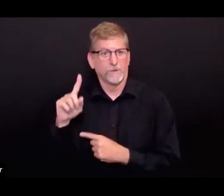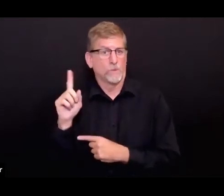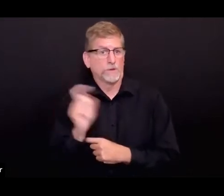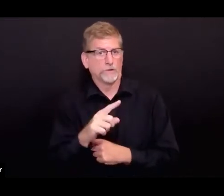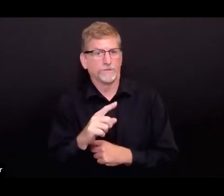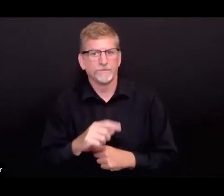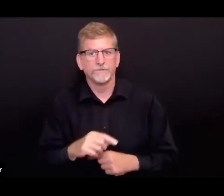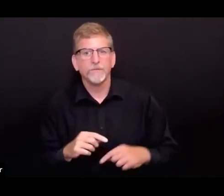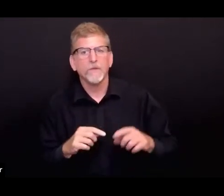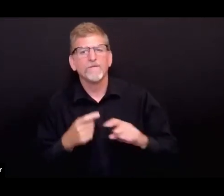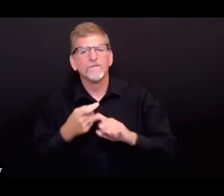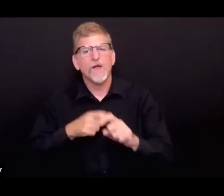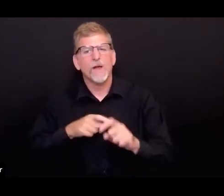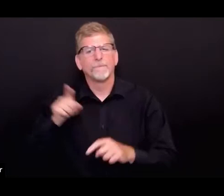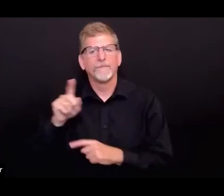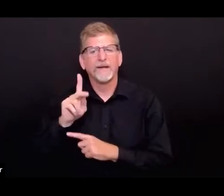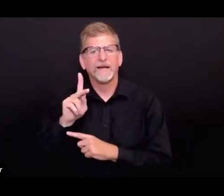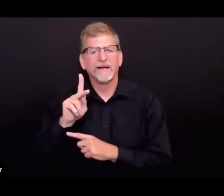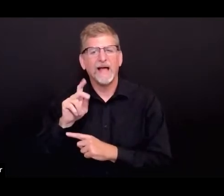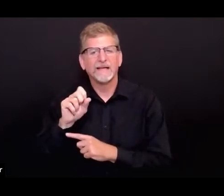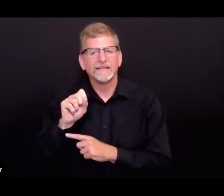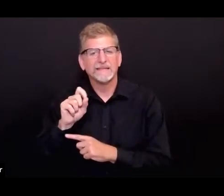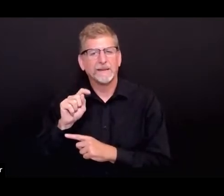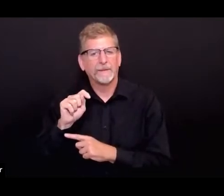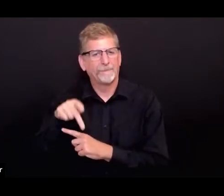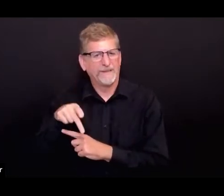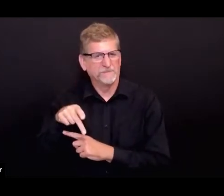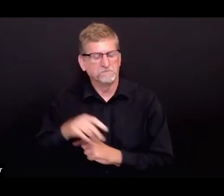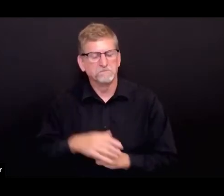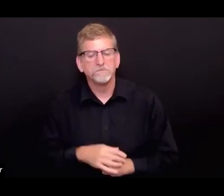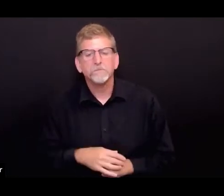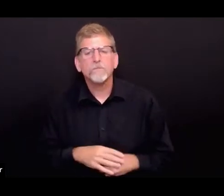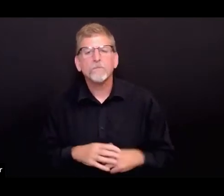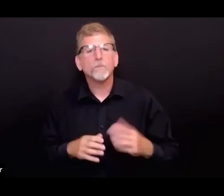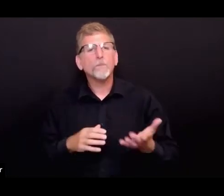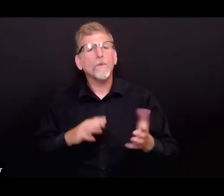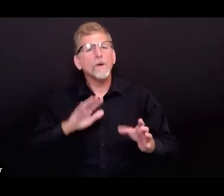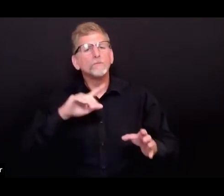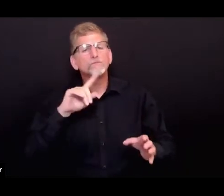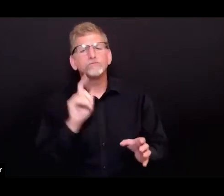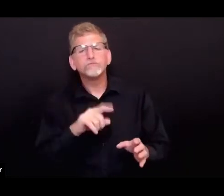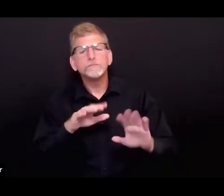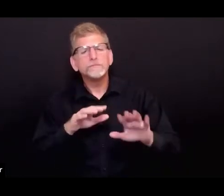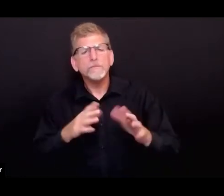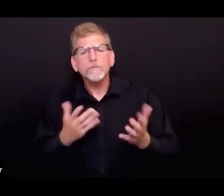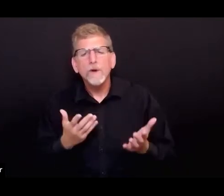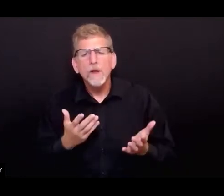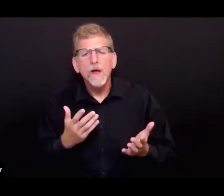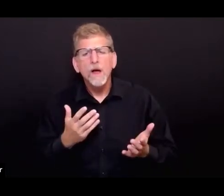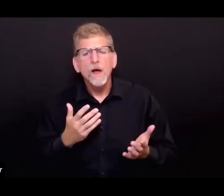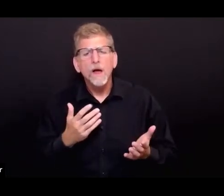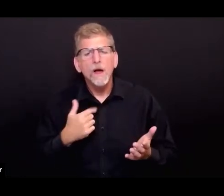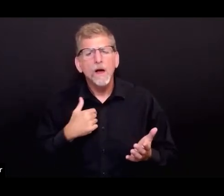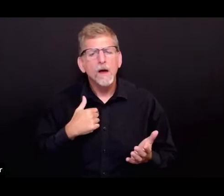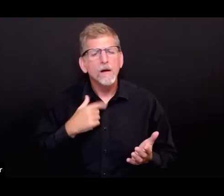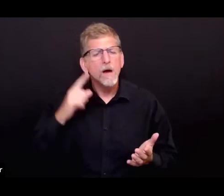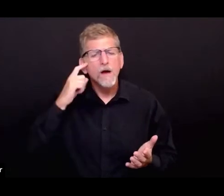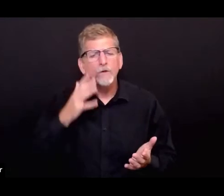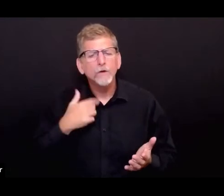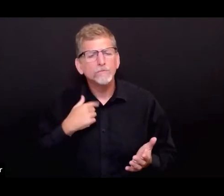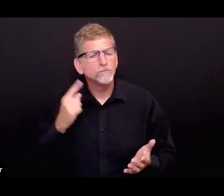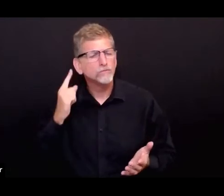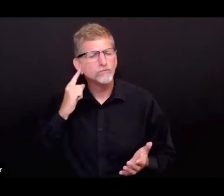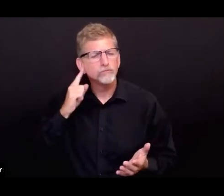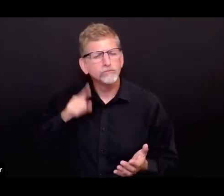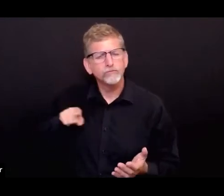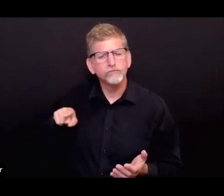talk to you, Governor and Commissioner and Chris. Governor, I'm hearing reports that in mid-November, you are